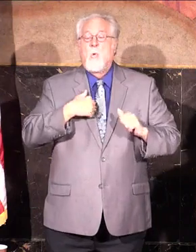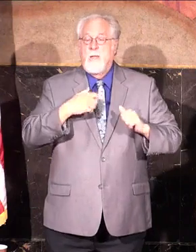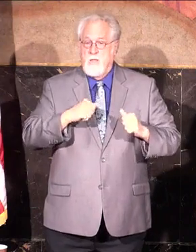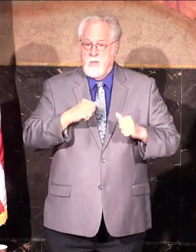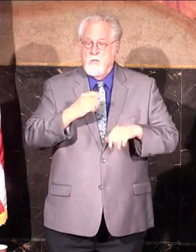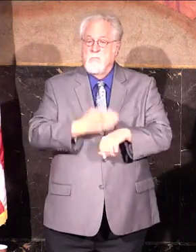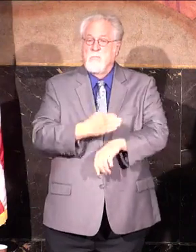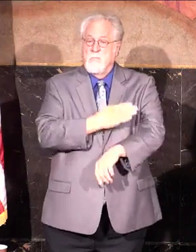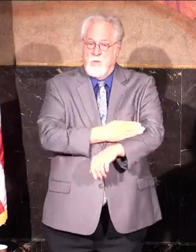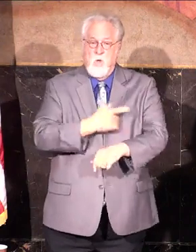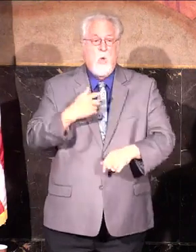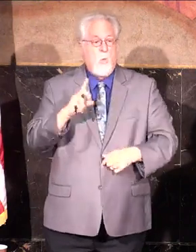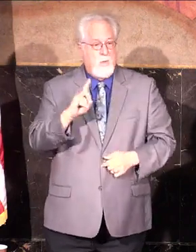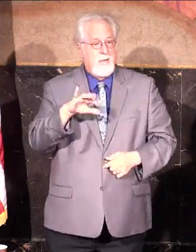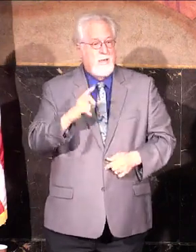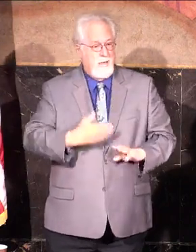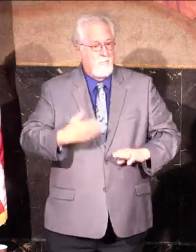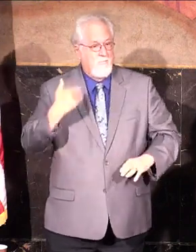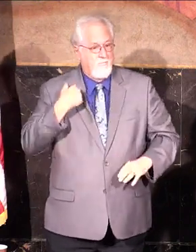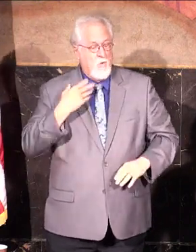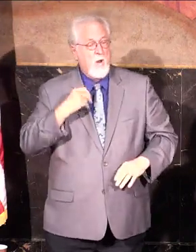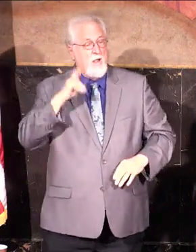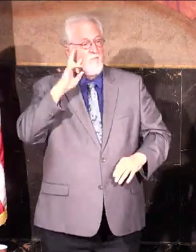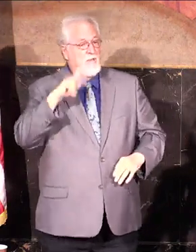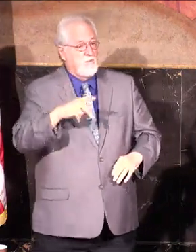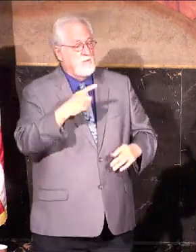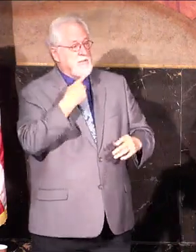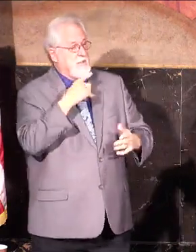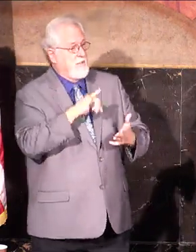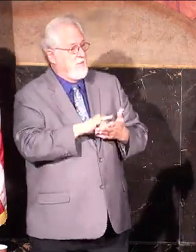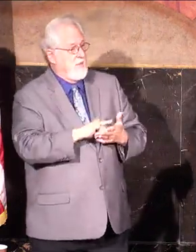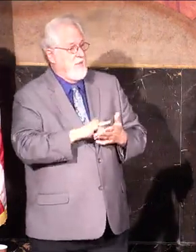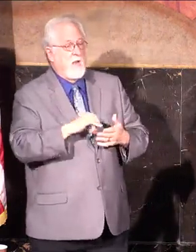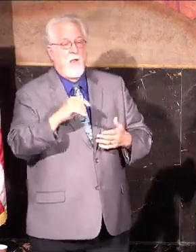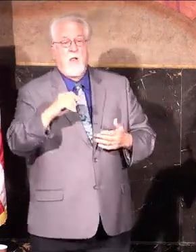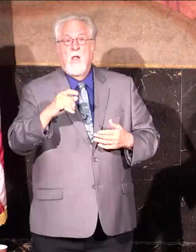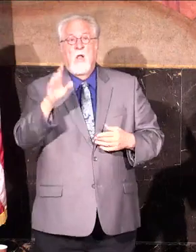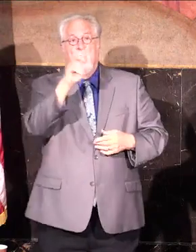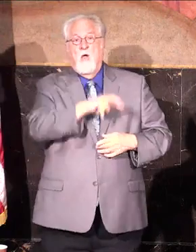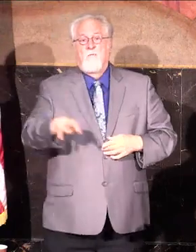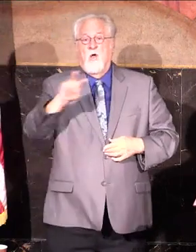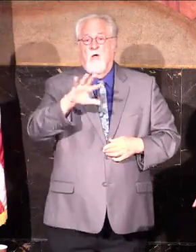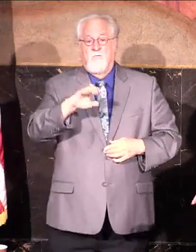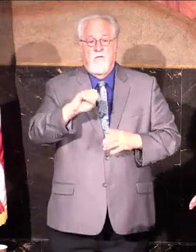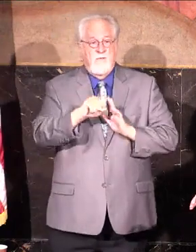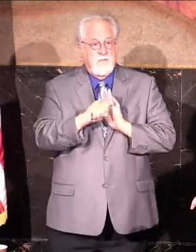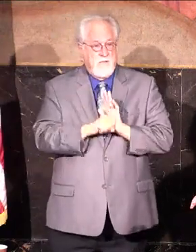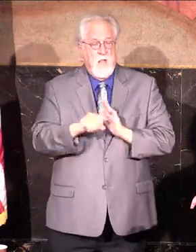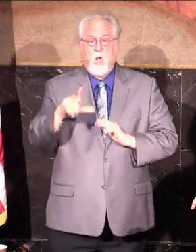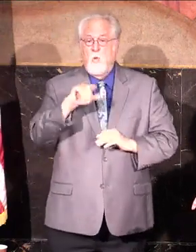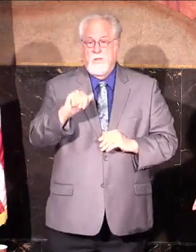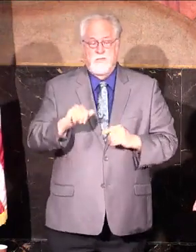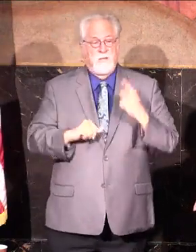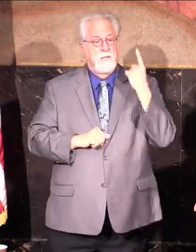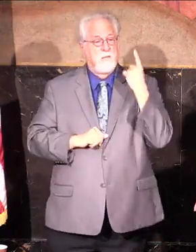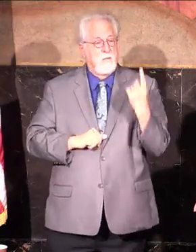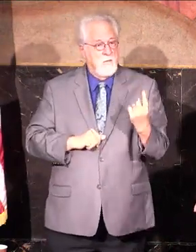it once, and in fact, the Vice President remarked the other day that of all 50 states, Louisiana is the one